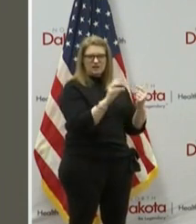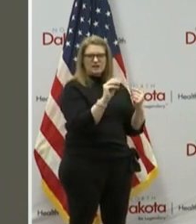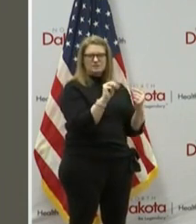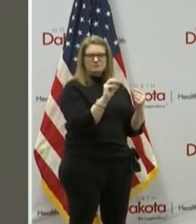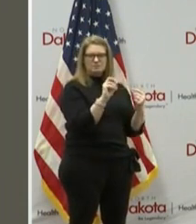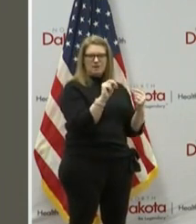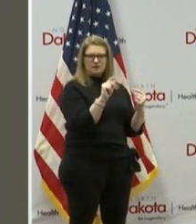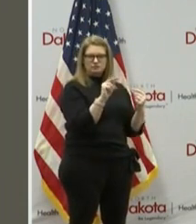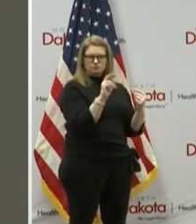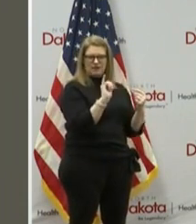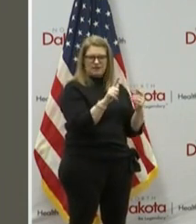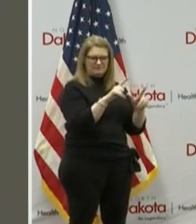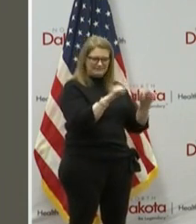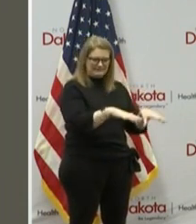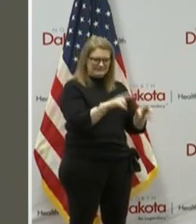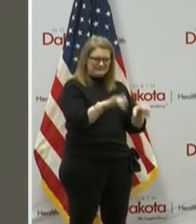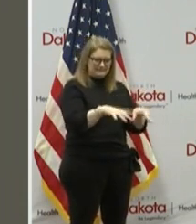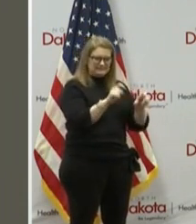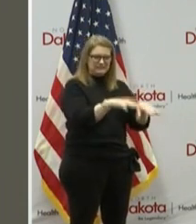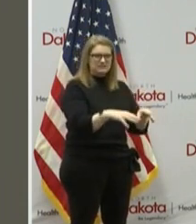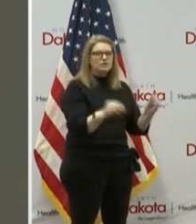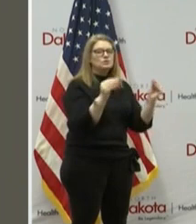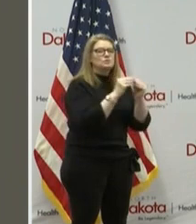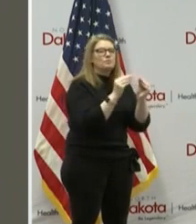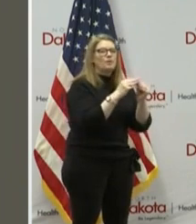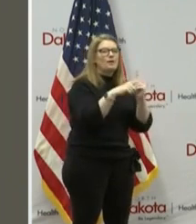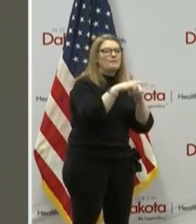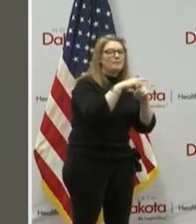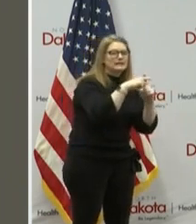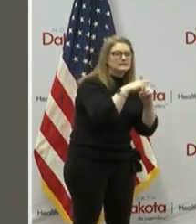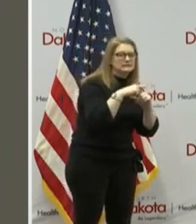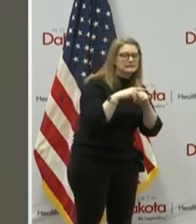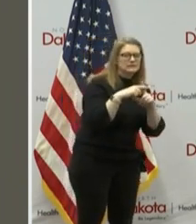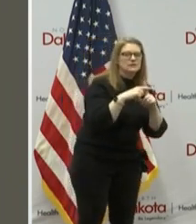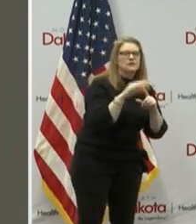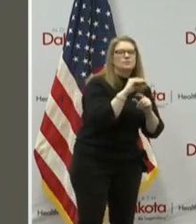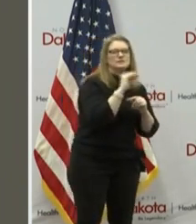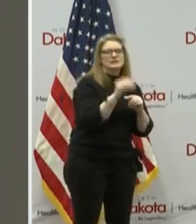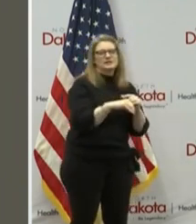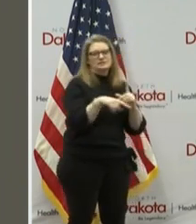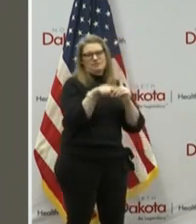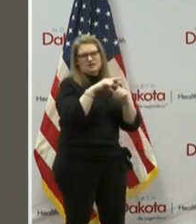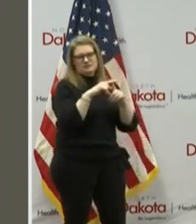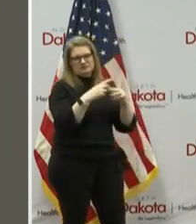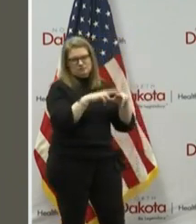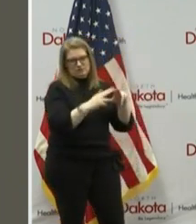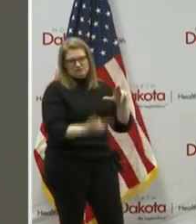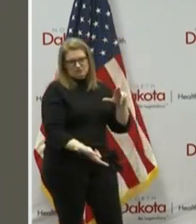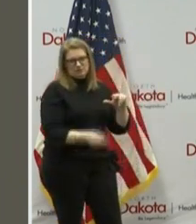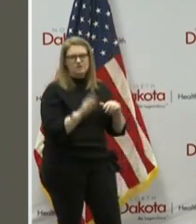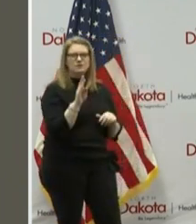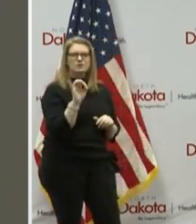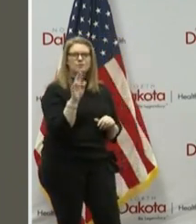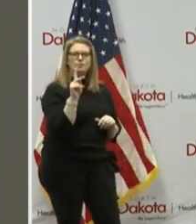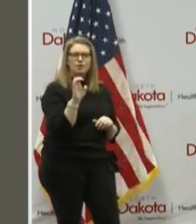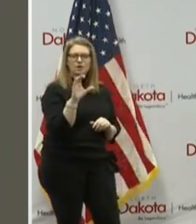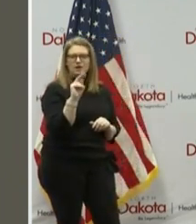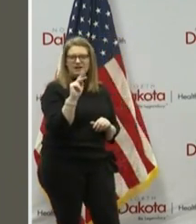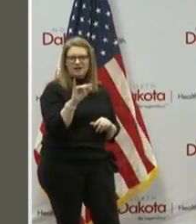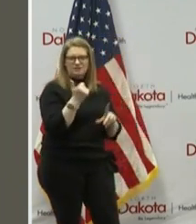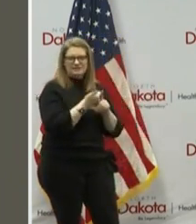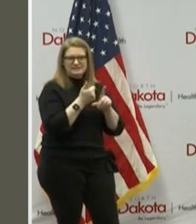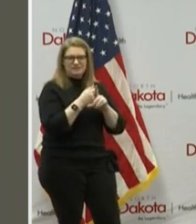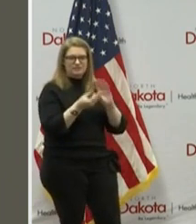Montreal, we found more positives there, but with more testing, the percent of positives went down. Burke County jumped into the